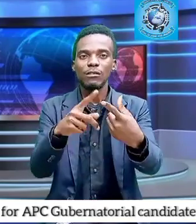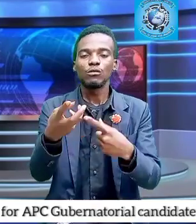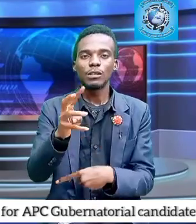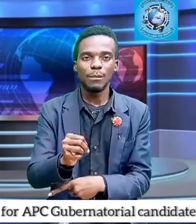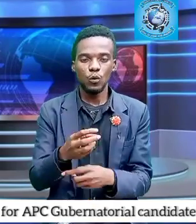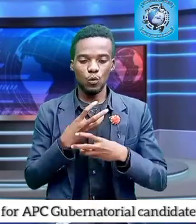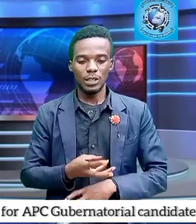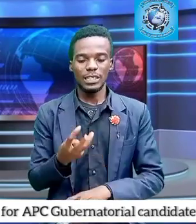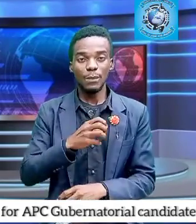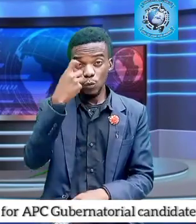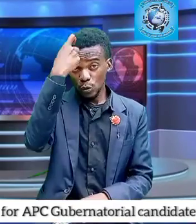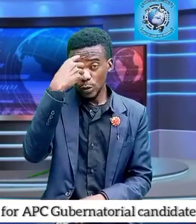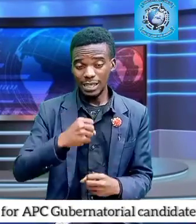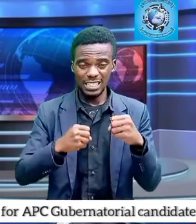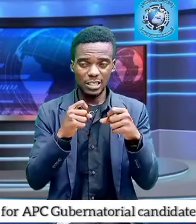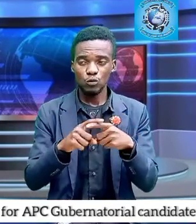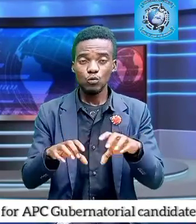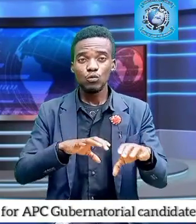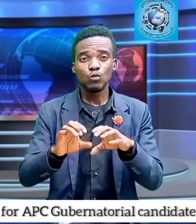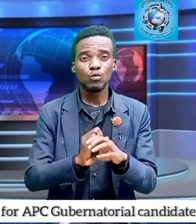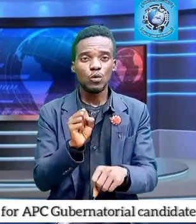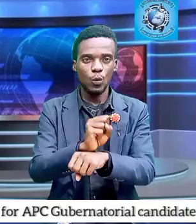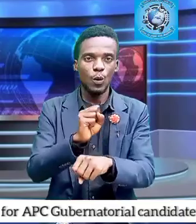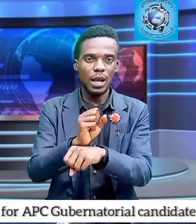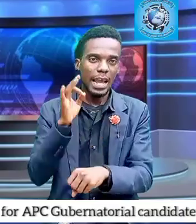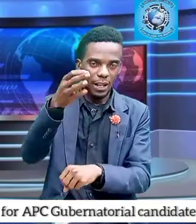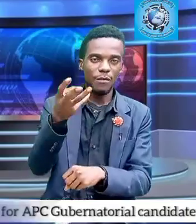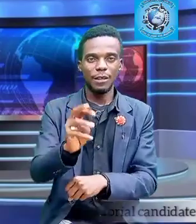them wisdom and strength to carry out the tasks ahead of them.